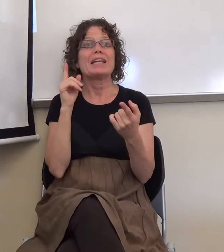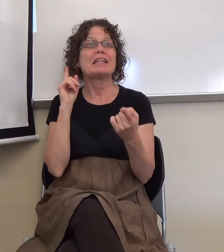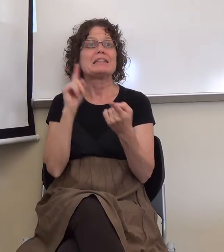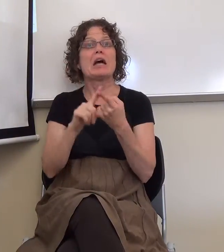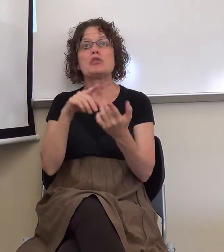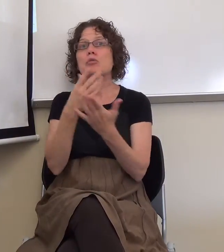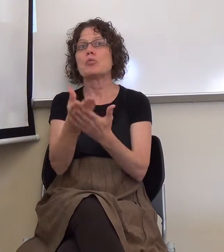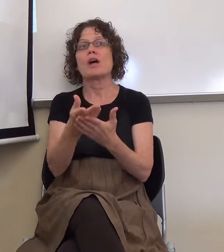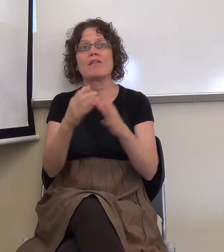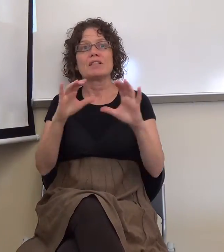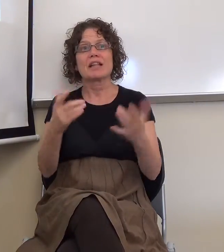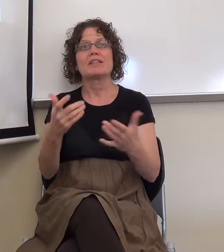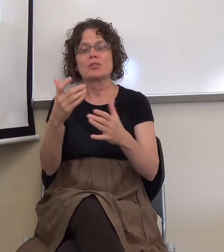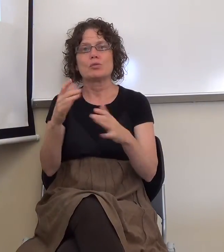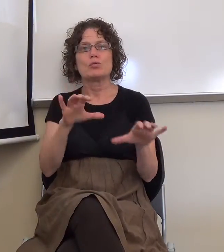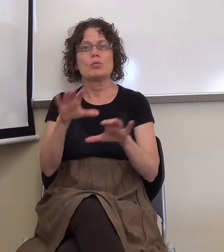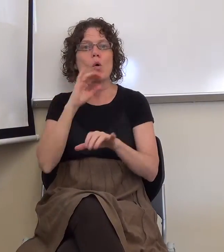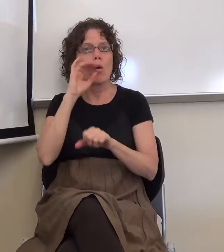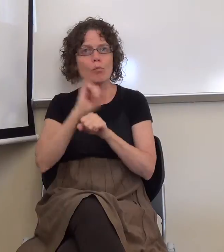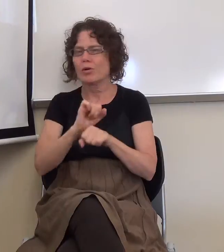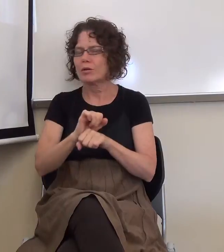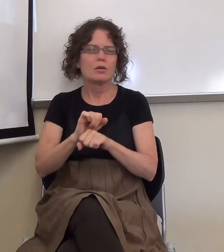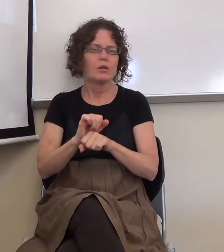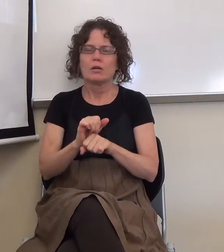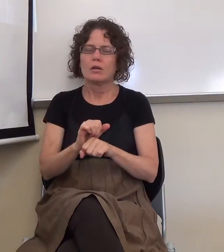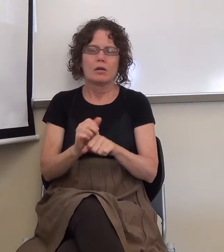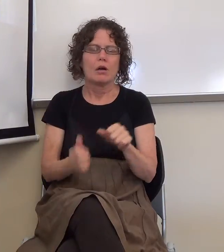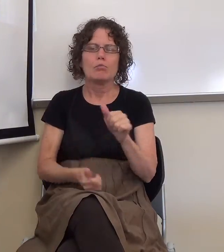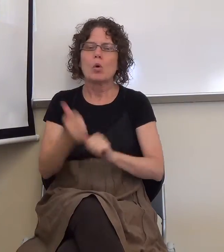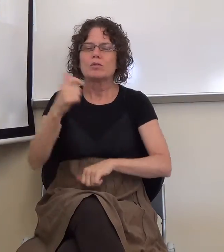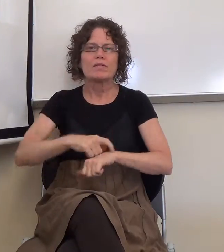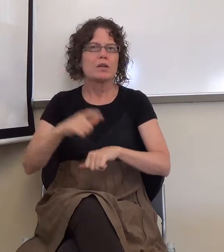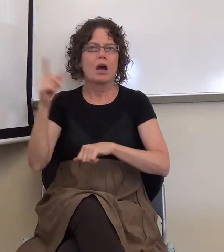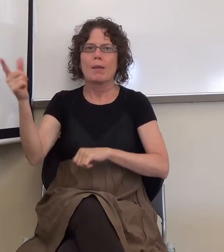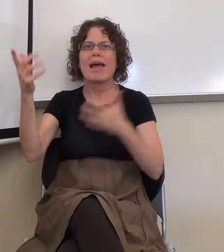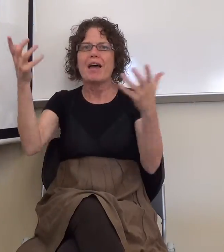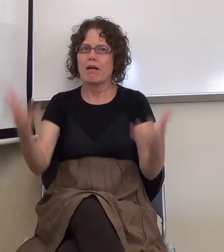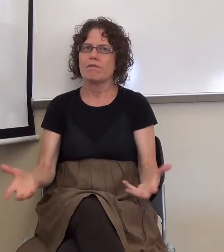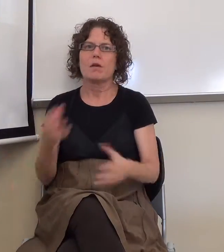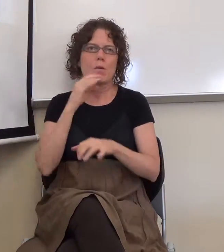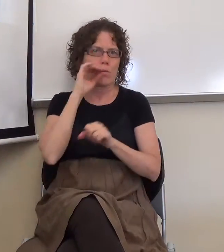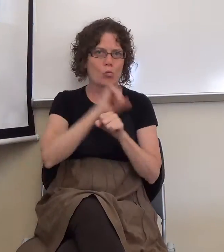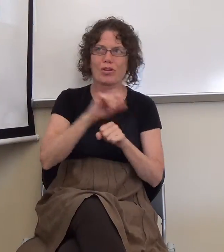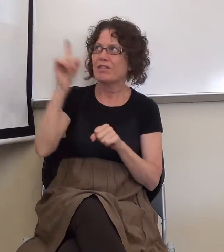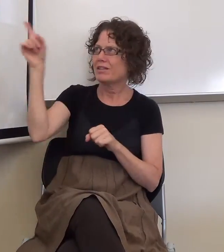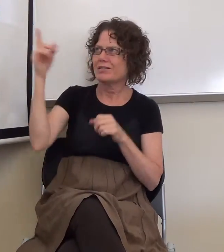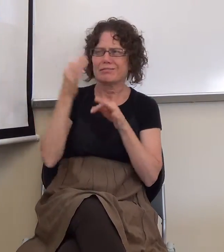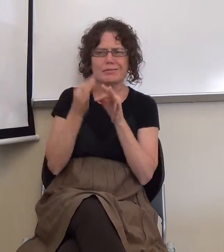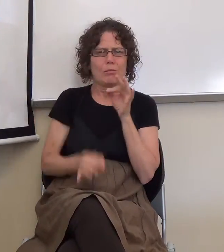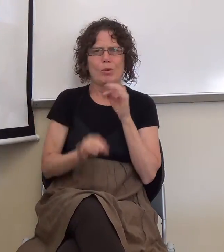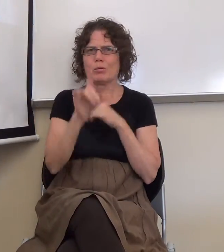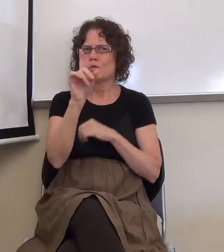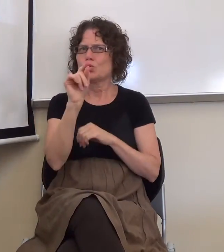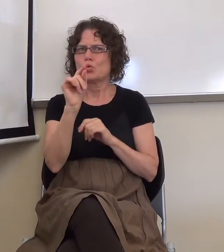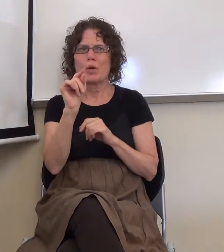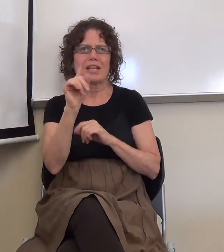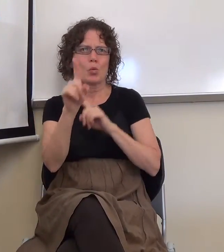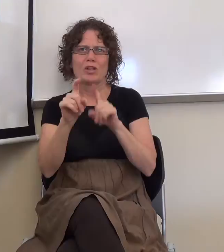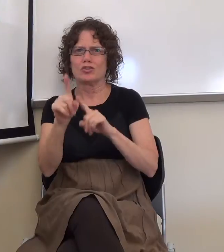okay? Most of the time it's going to be much more than this. This was only 20 questions, okay? And as